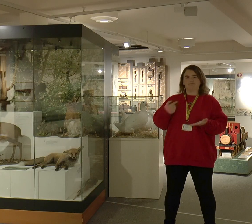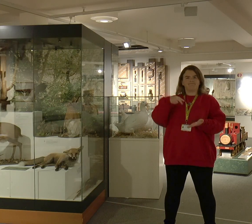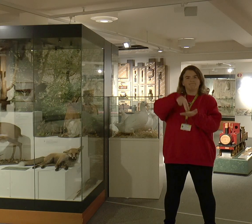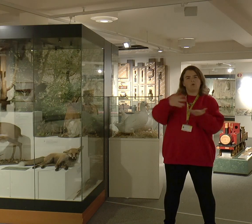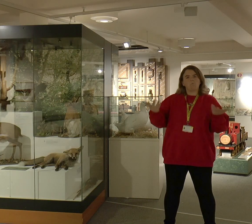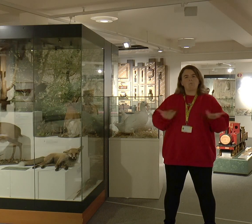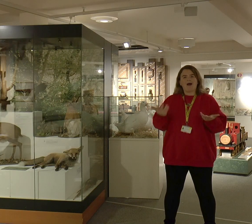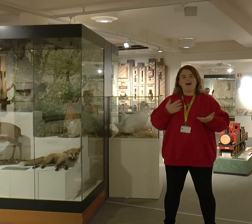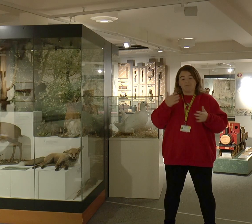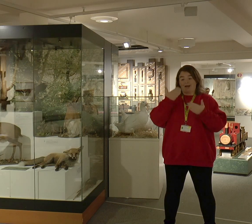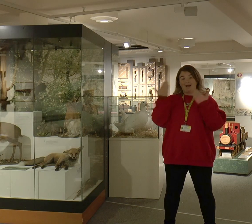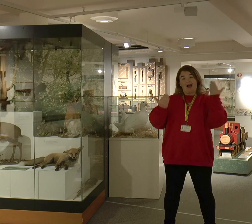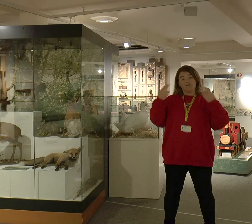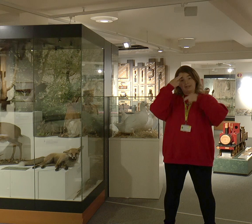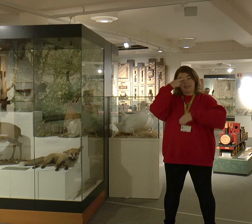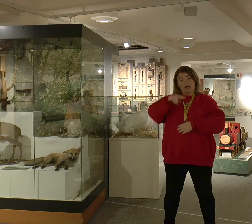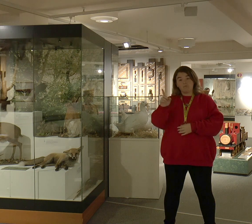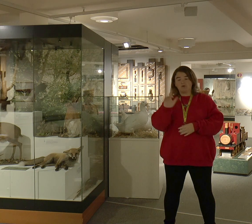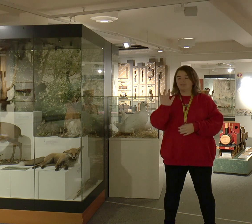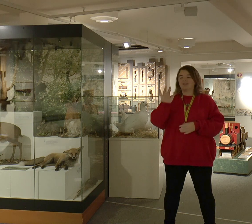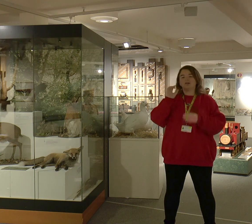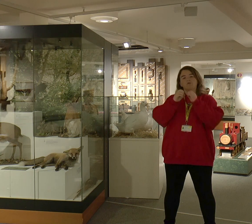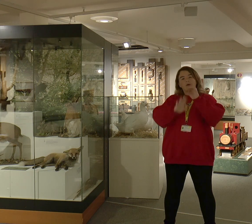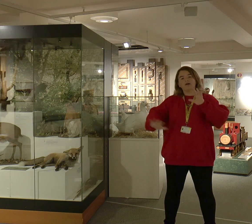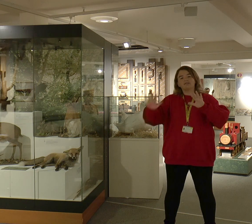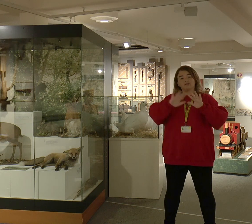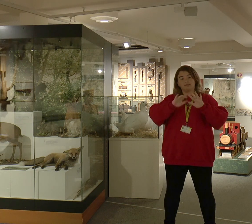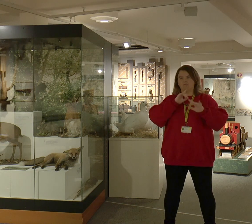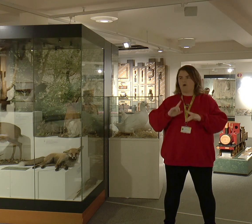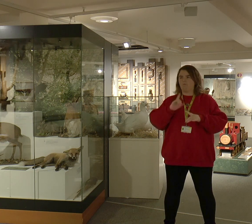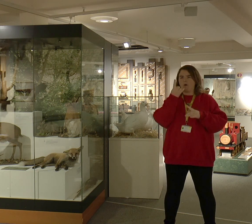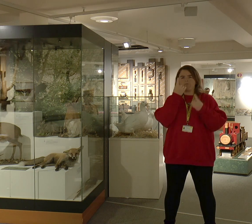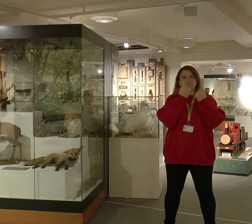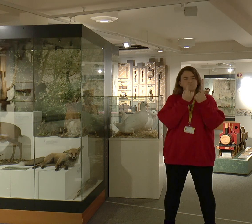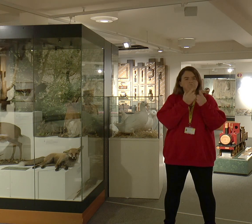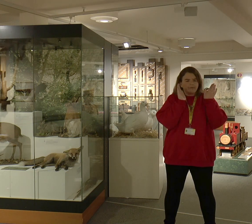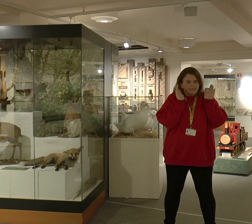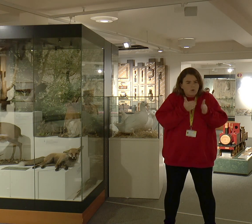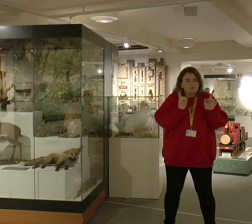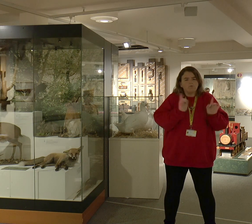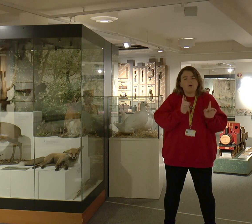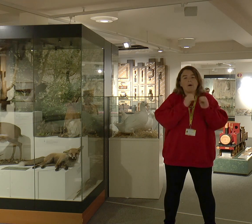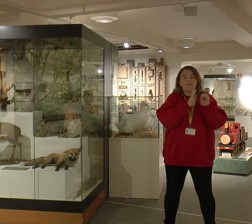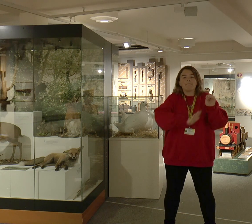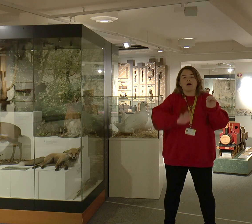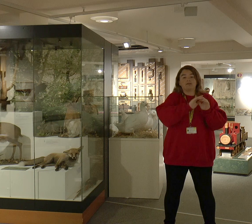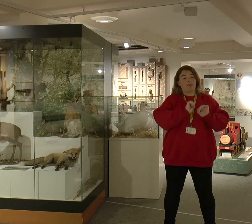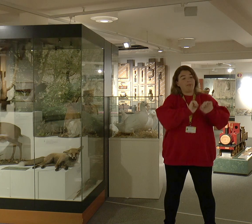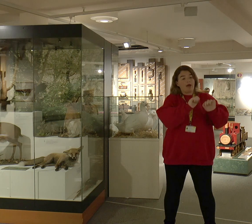At the moment, I'm stood in a gallery that's called A Touch of Bucks. One thing we felt important to focus